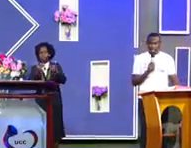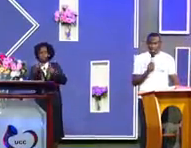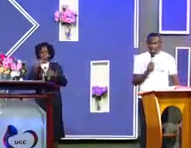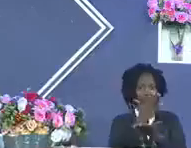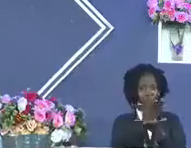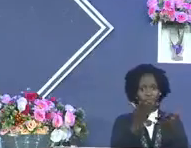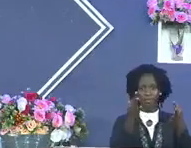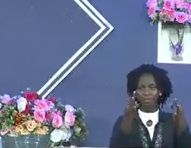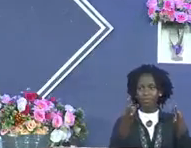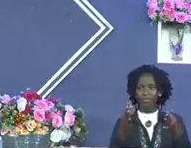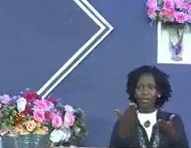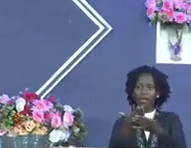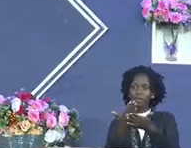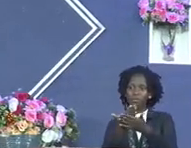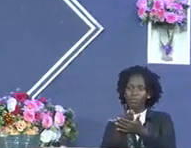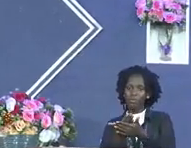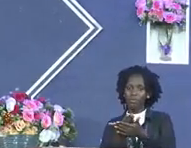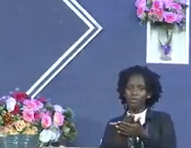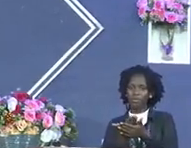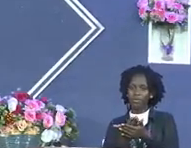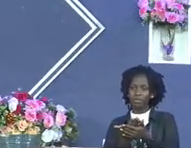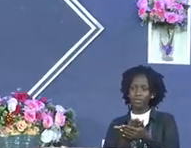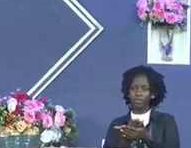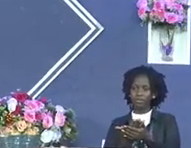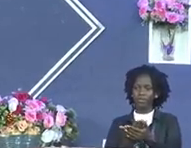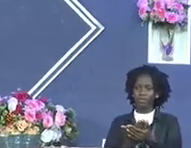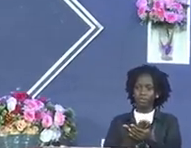say anything, nakusaba ba family yange bakomewo.